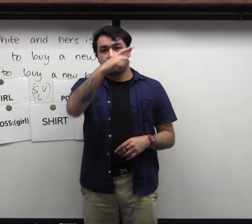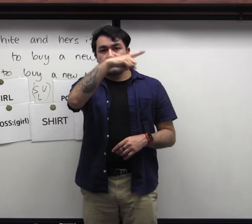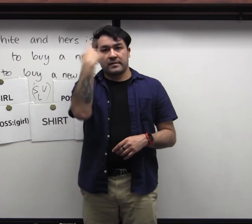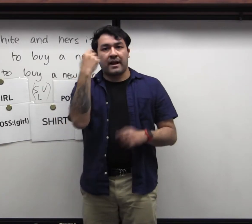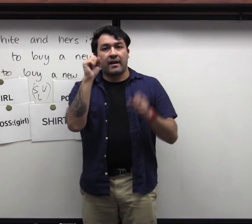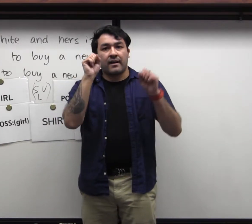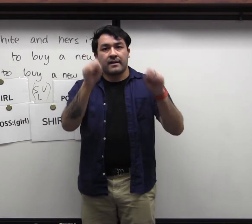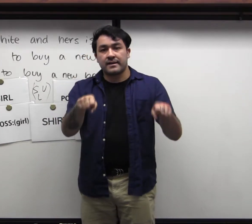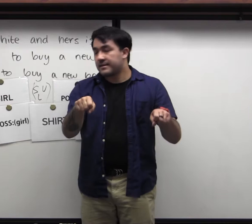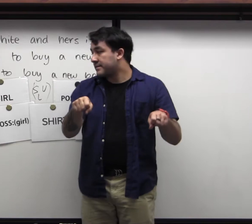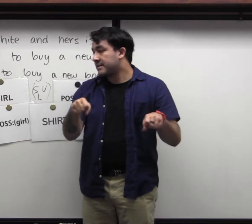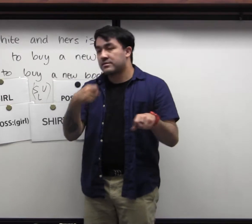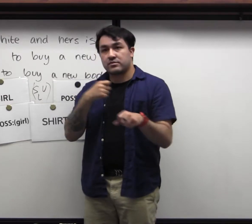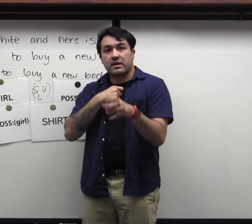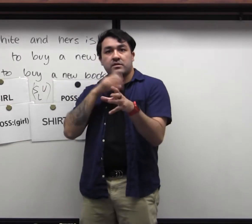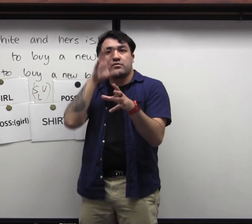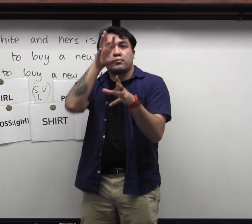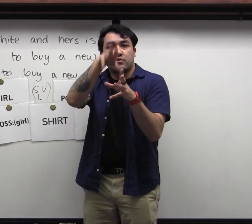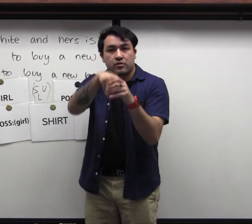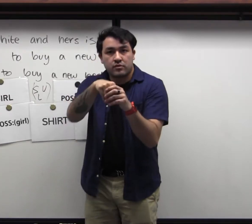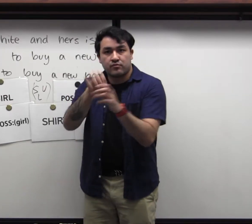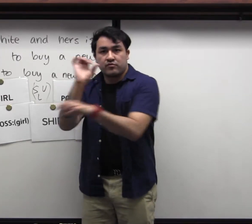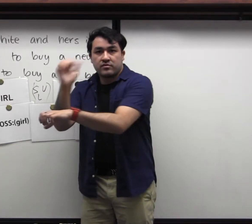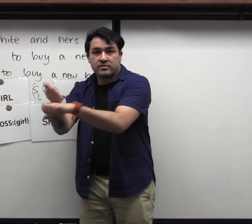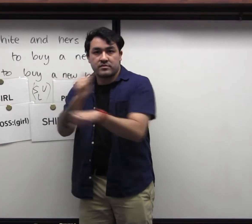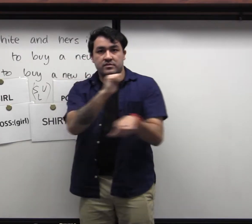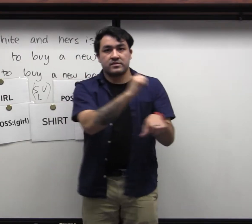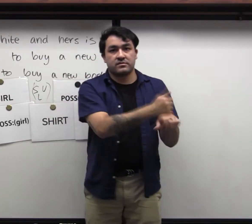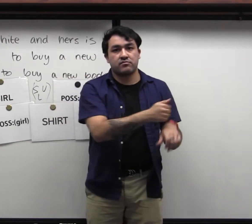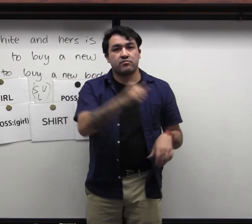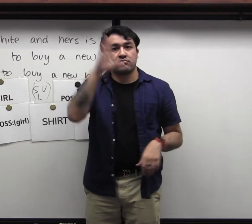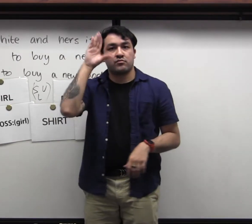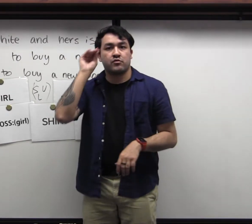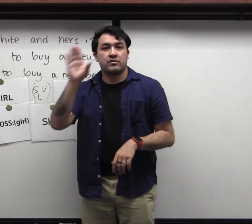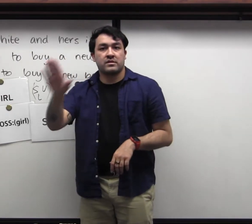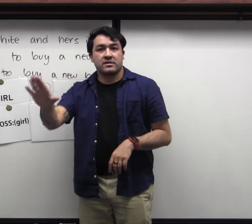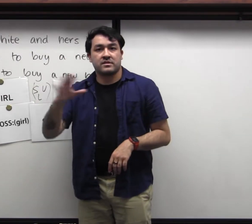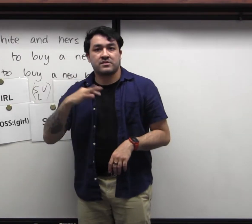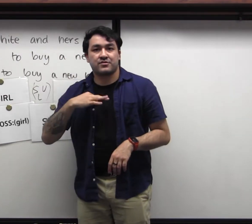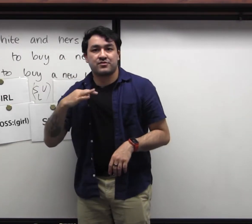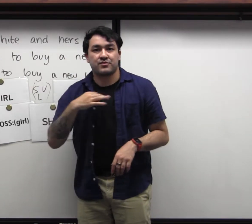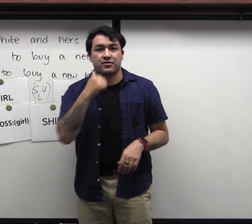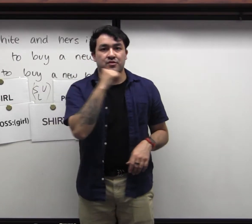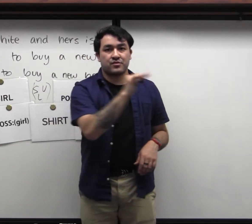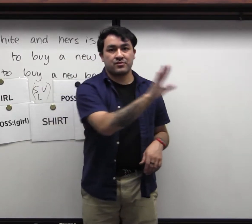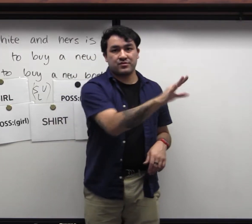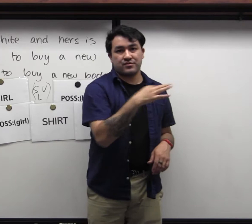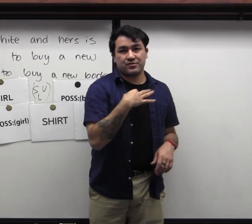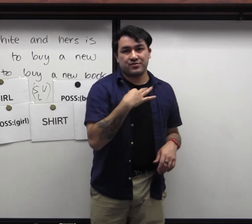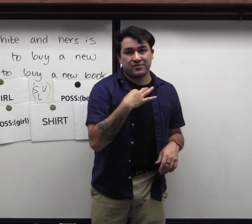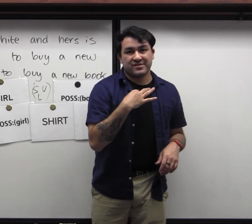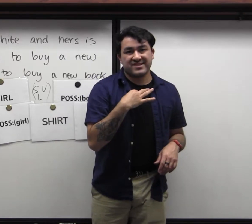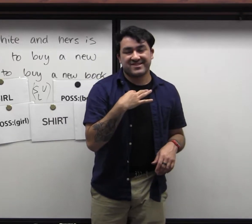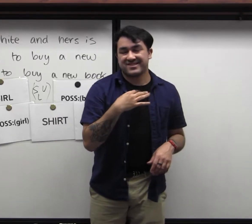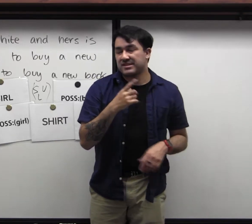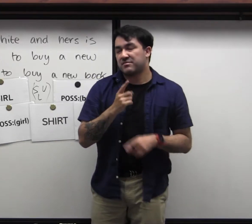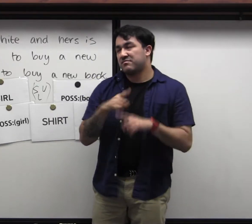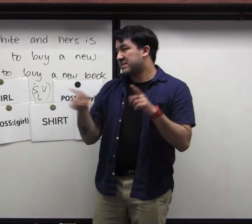is just all of it together. Oh, no, it wasn't. It was a boy, set it up as a, right? So